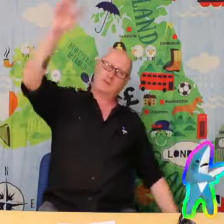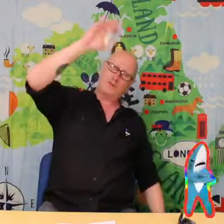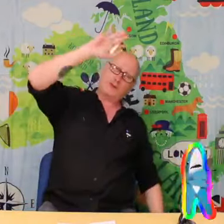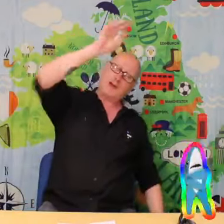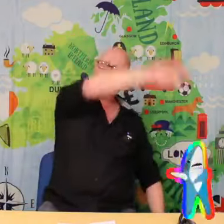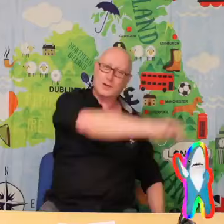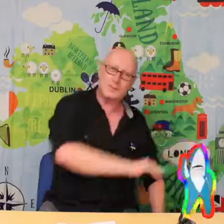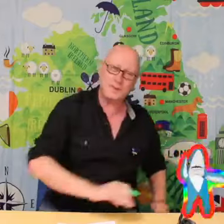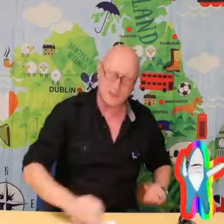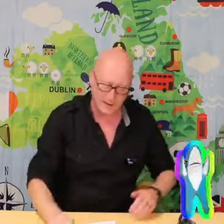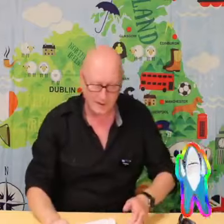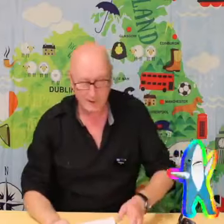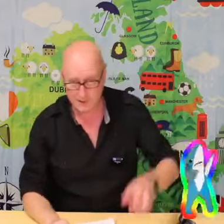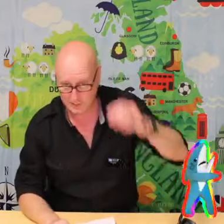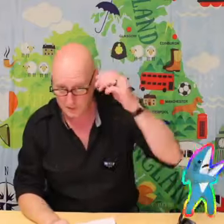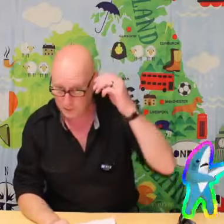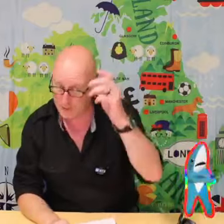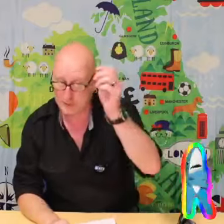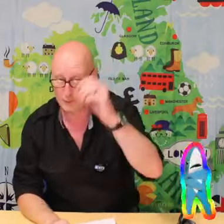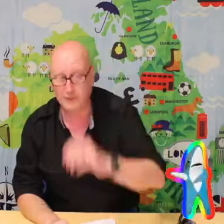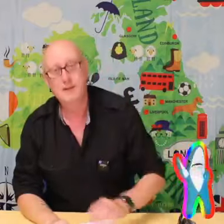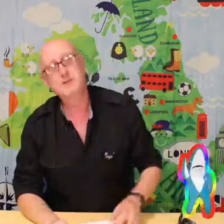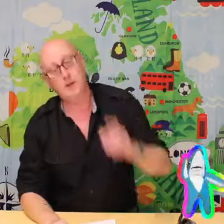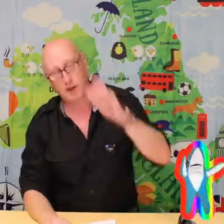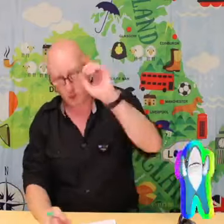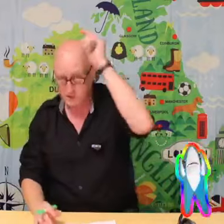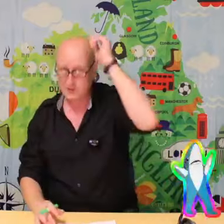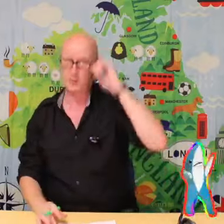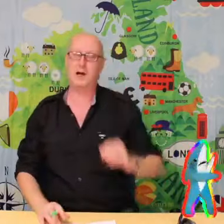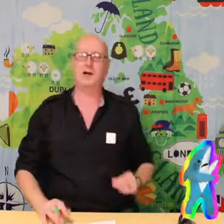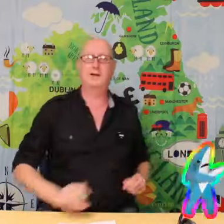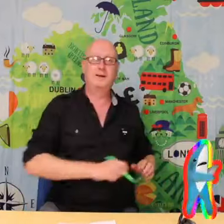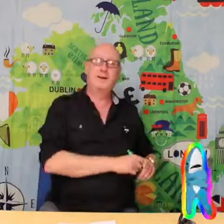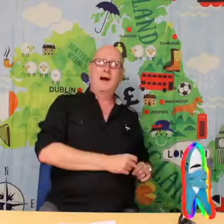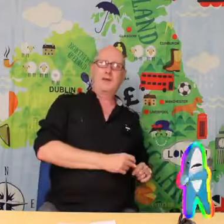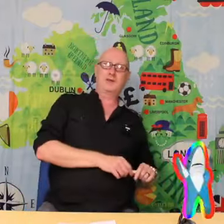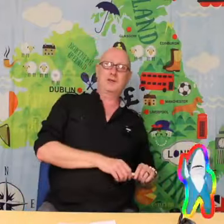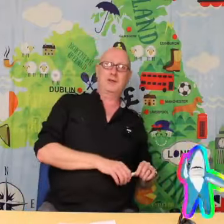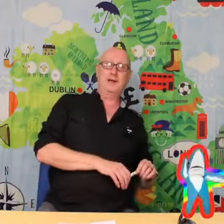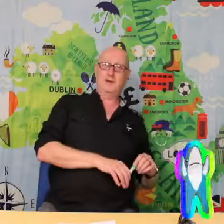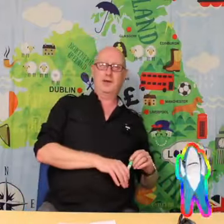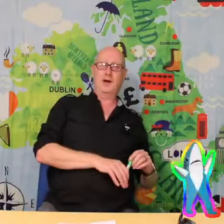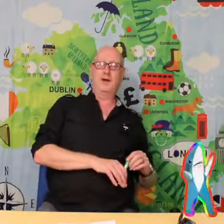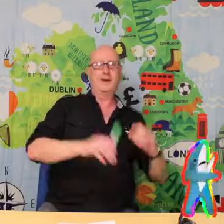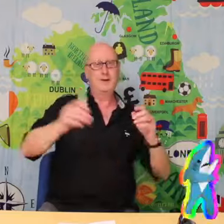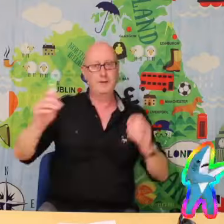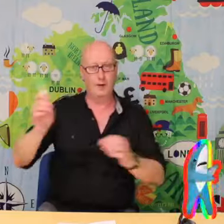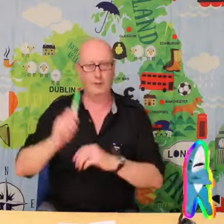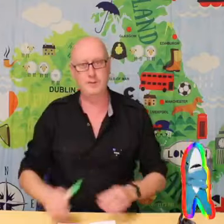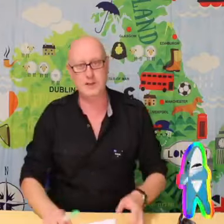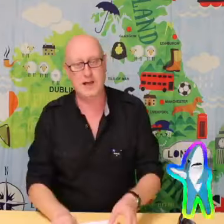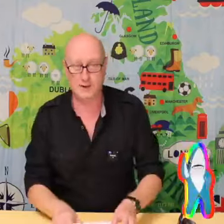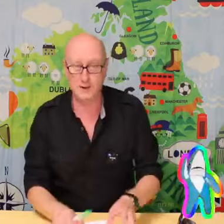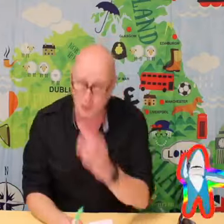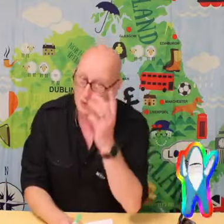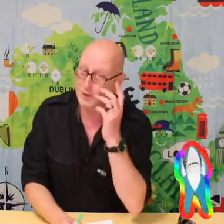And joining me as ever is the most wonderful Mr. Mark Watson, Esquire. And also in the corner, the lovely Miss Helen Tuck. Hello.